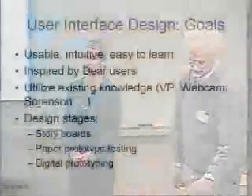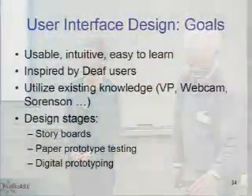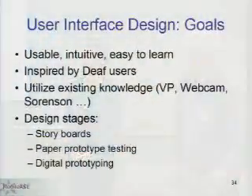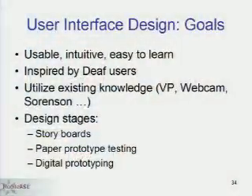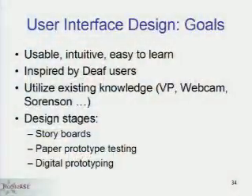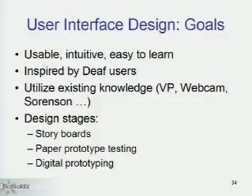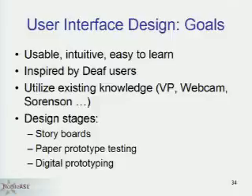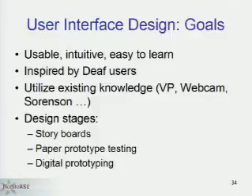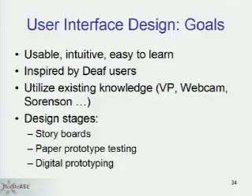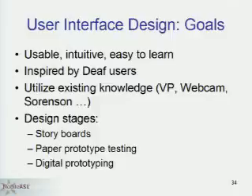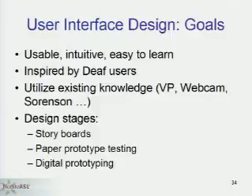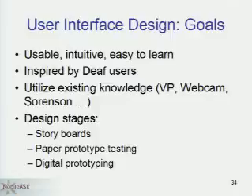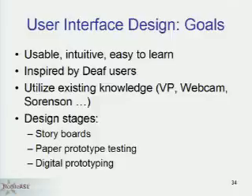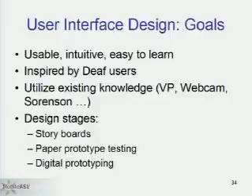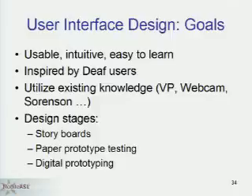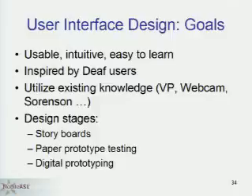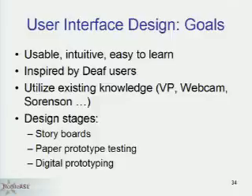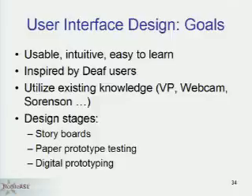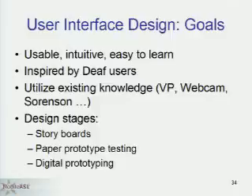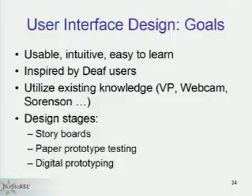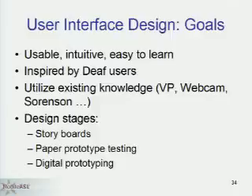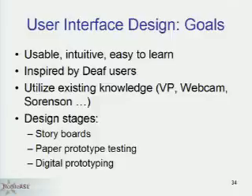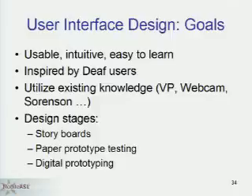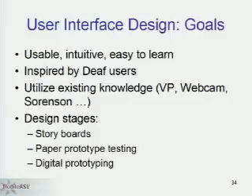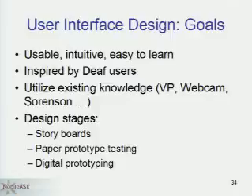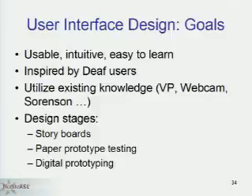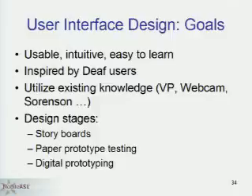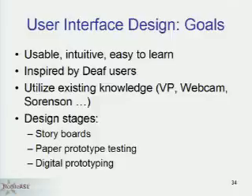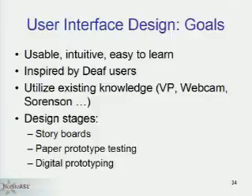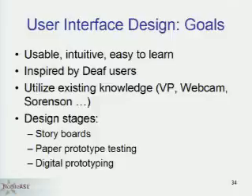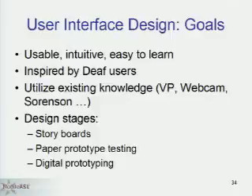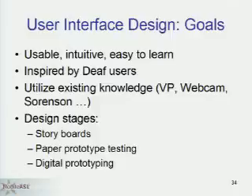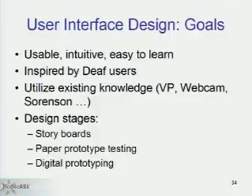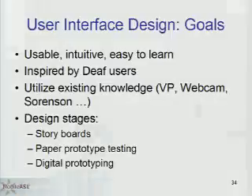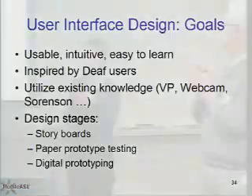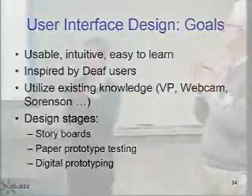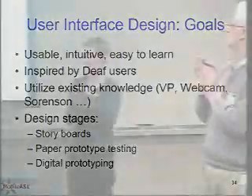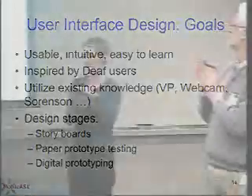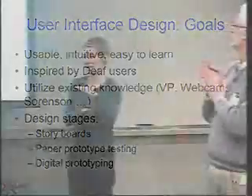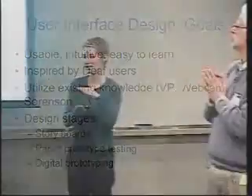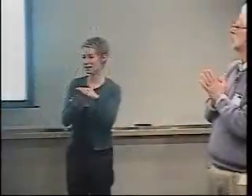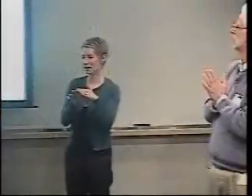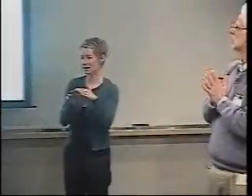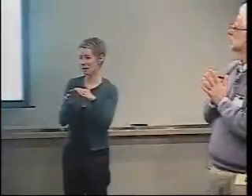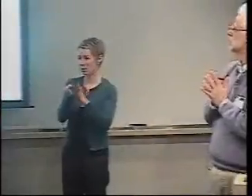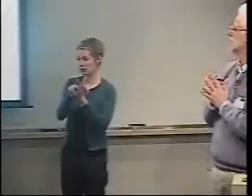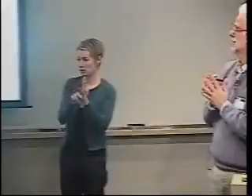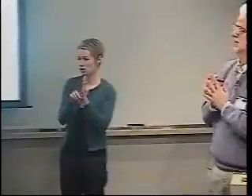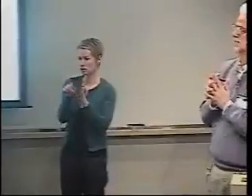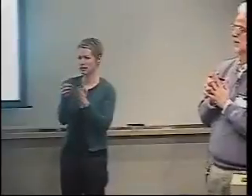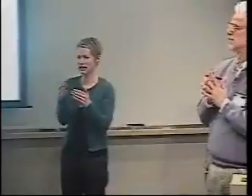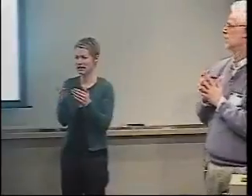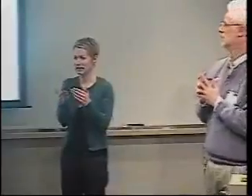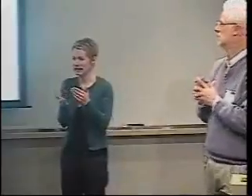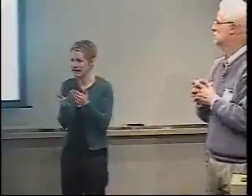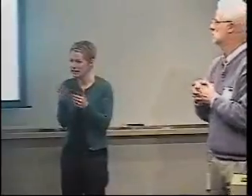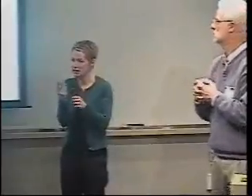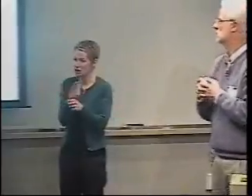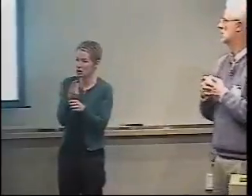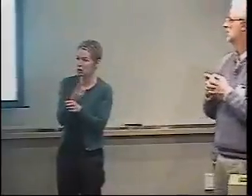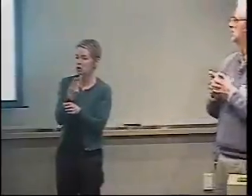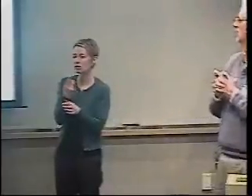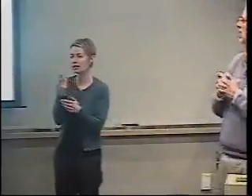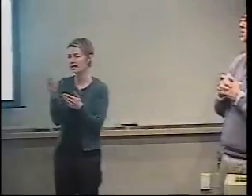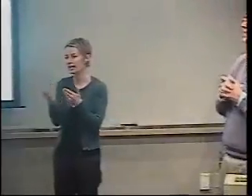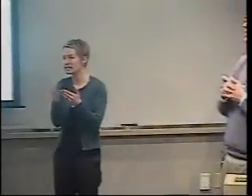So a little bit about the user interface. There are some basic principles. Should be usable, intuitive, easy to learn, inspired by deaf